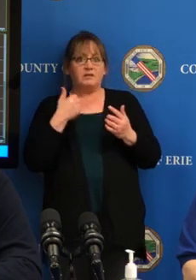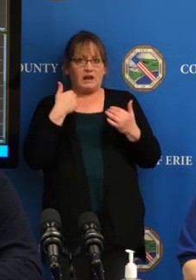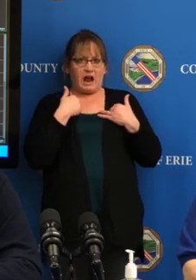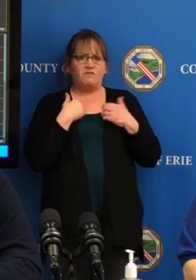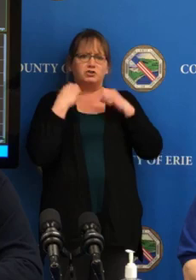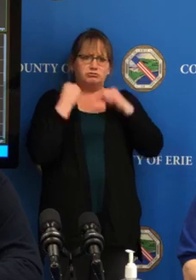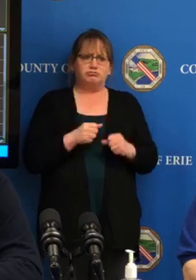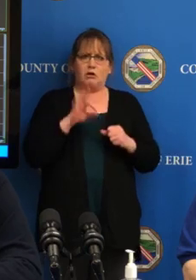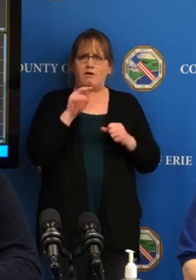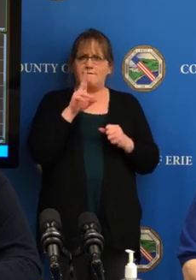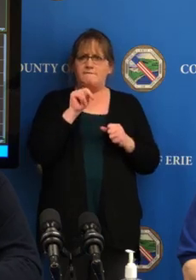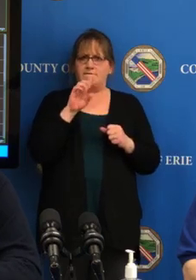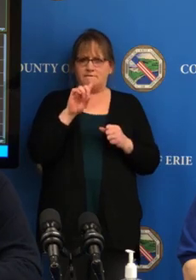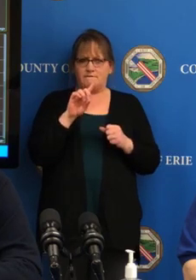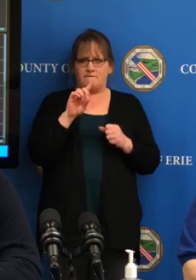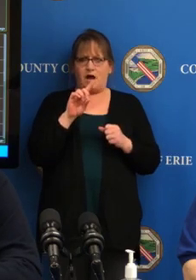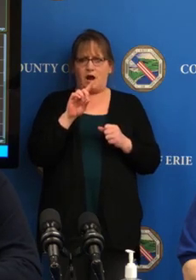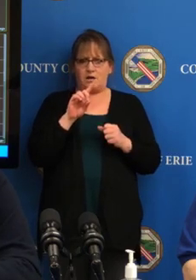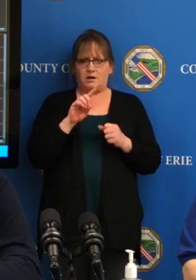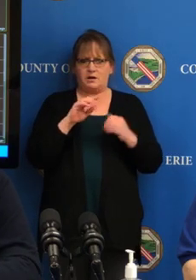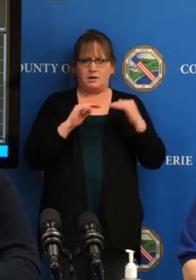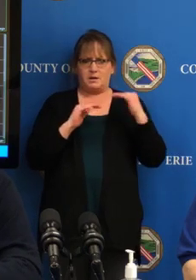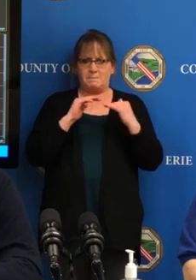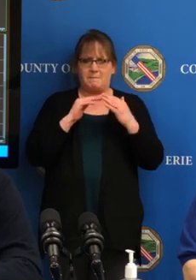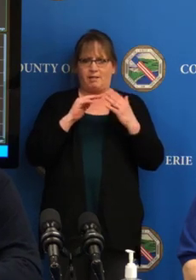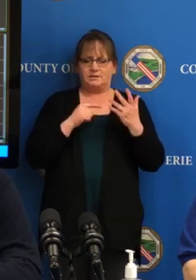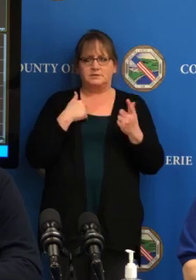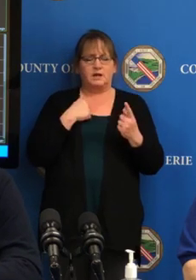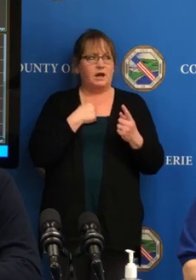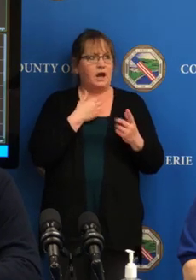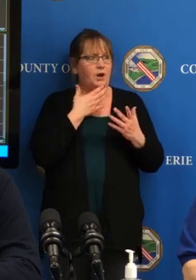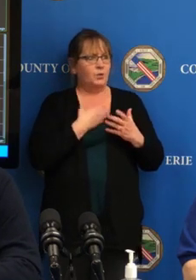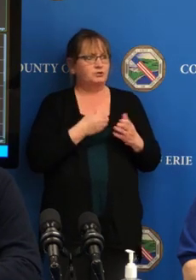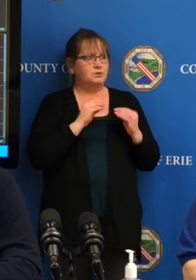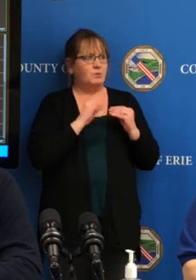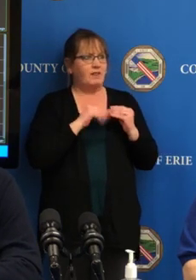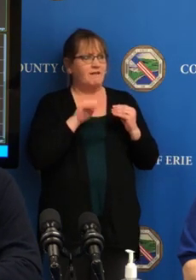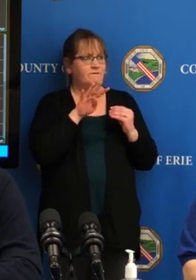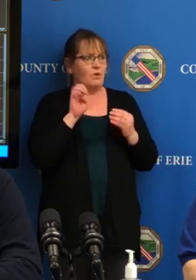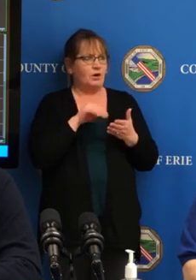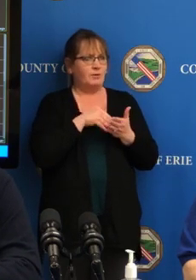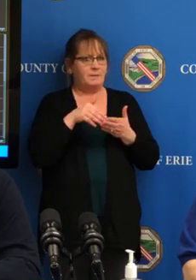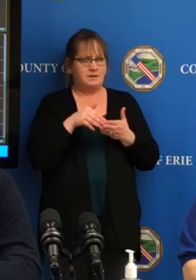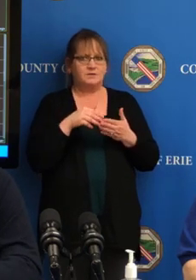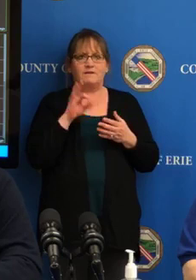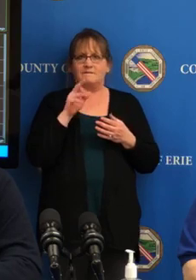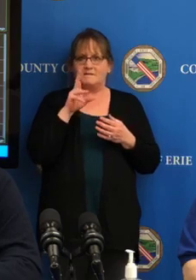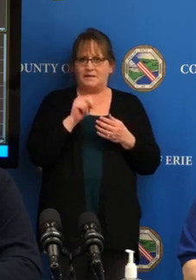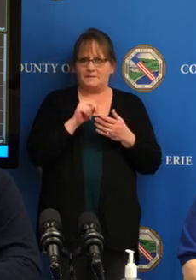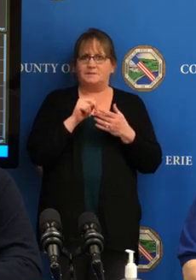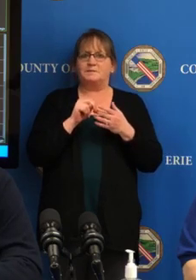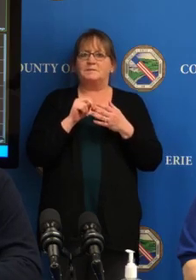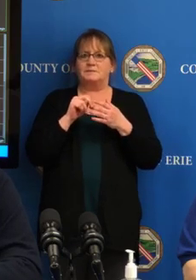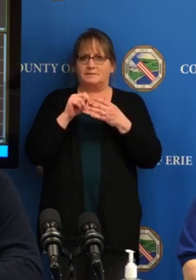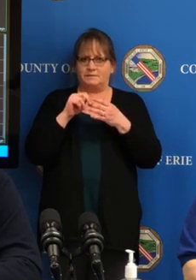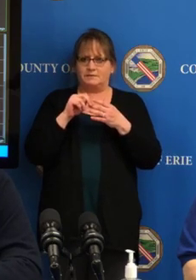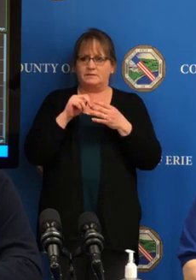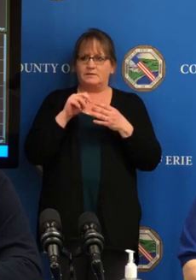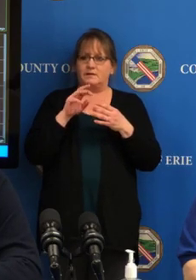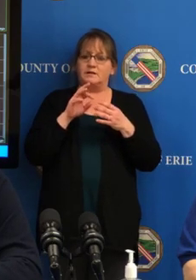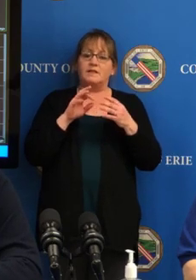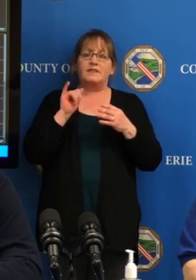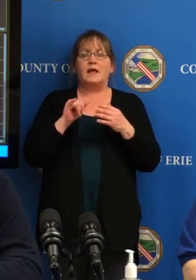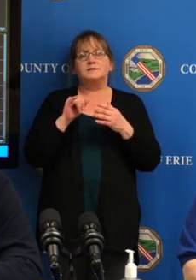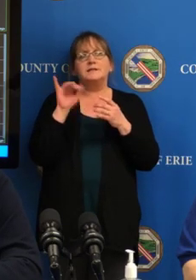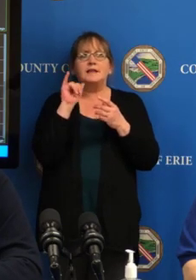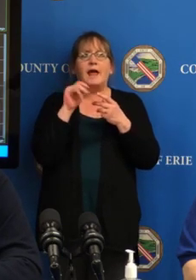over 400 million, or not 400 million, excuse me. I wish it was over 400 million. We have a fund balance that's over 100 million. Now, the fund balance is our